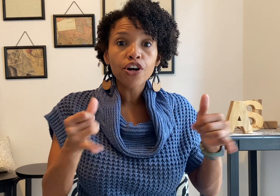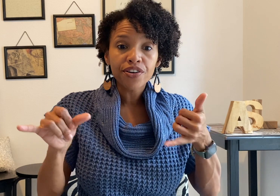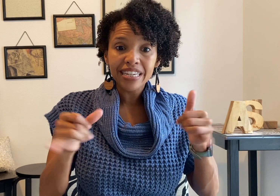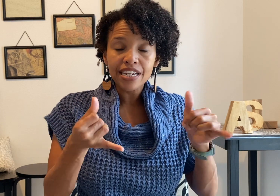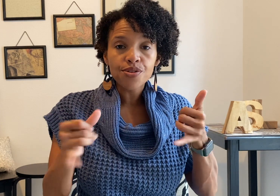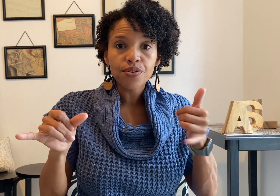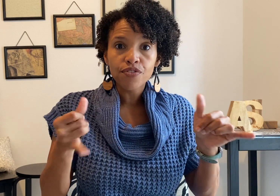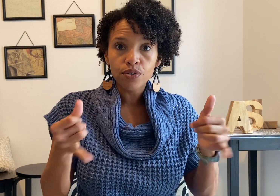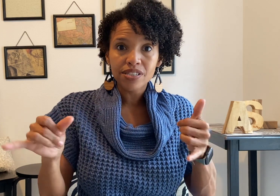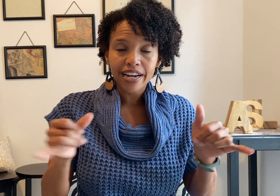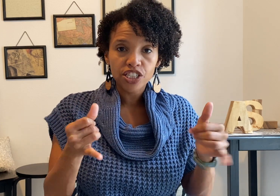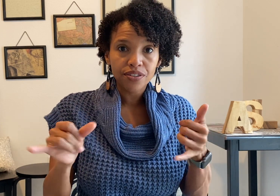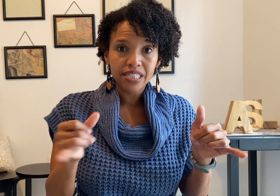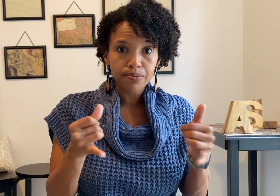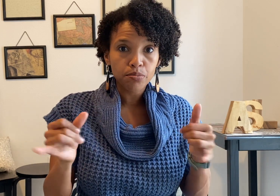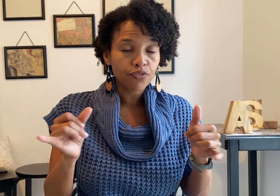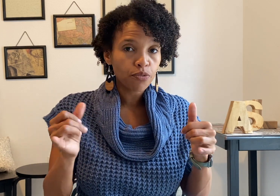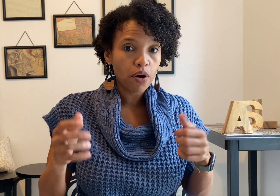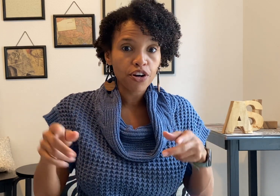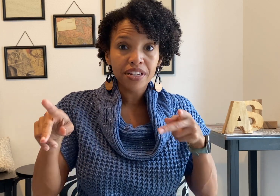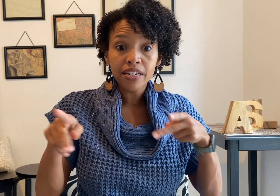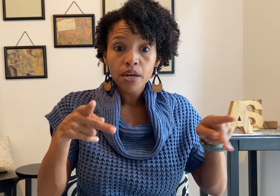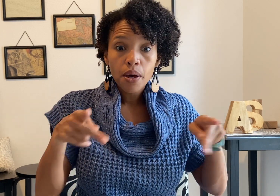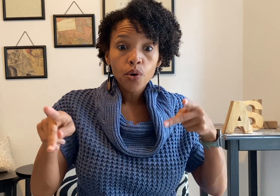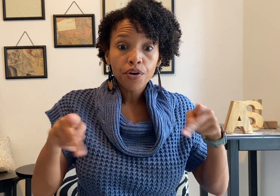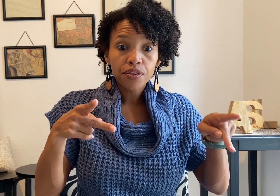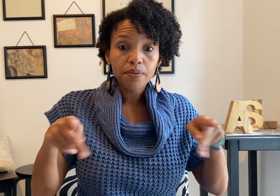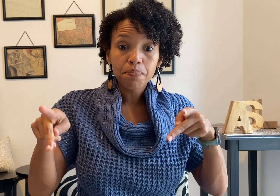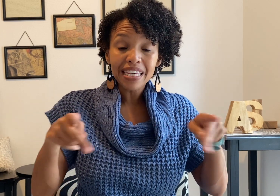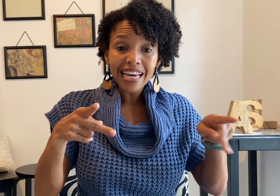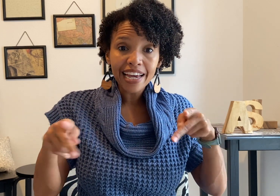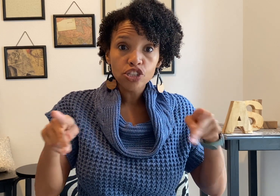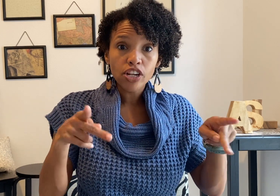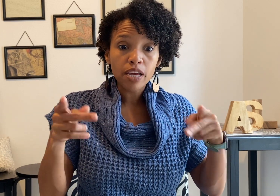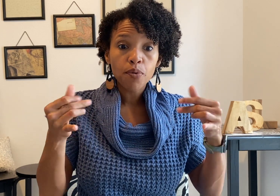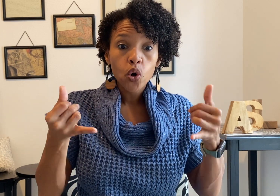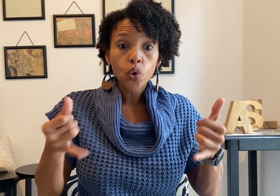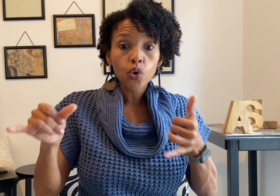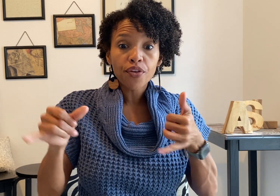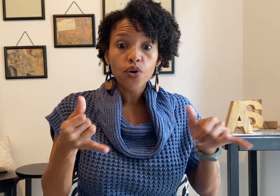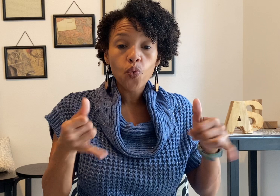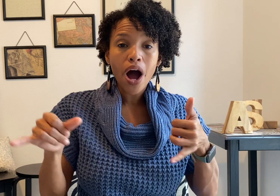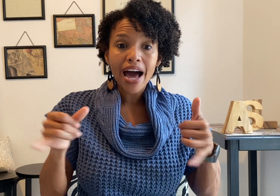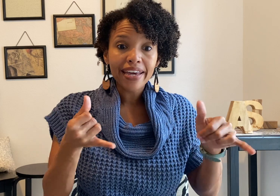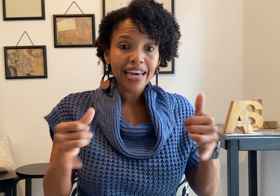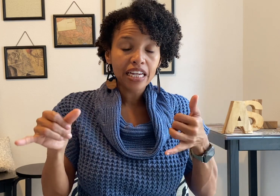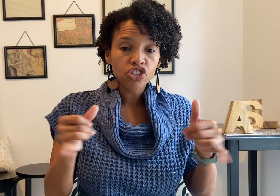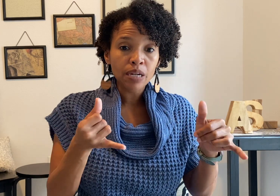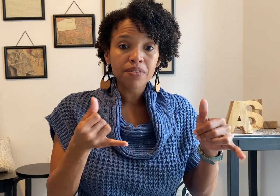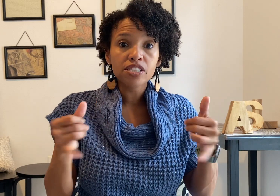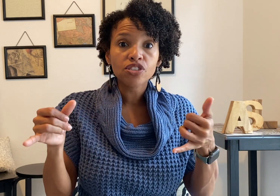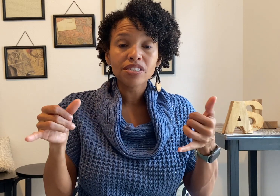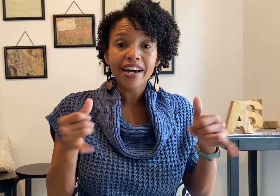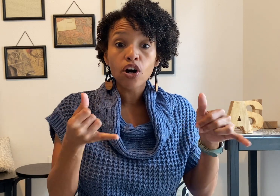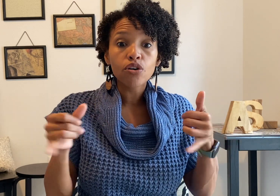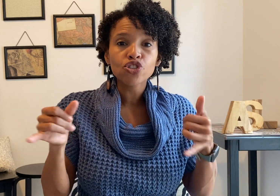party. Either of those signs are acceptable for party, with P hand shape or with a Y hand shape. This sign also